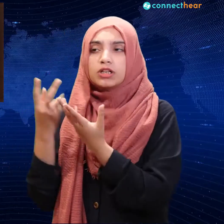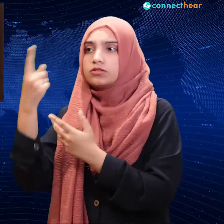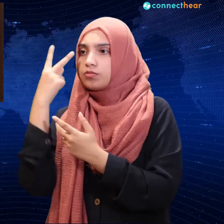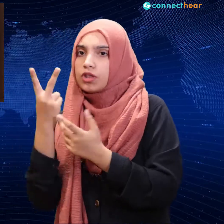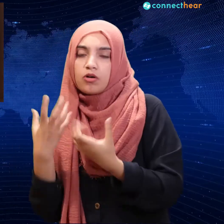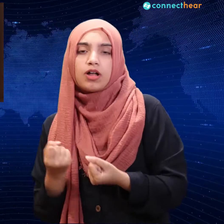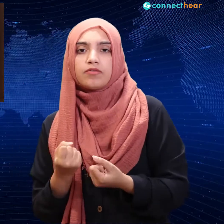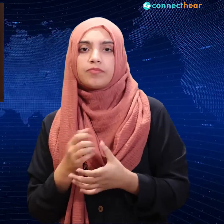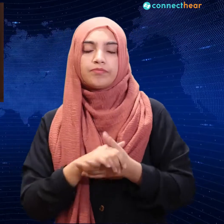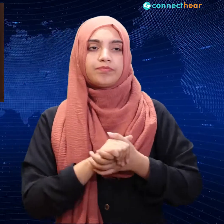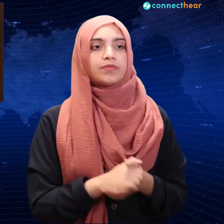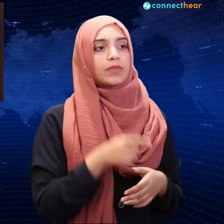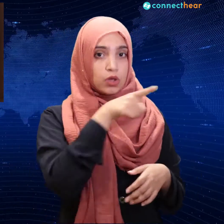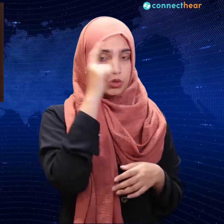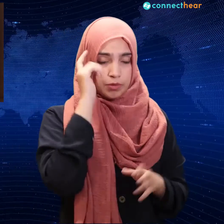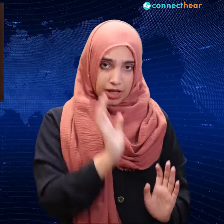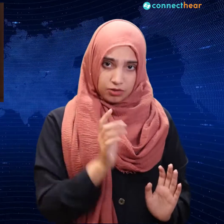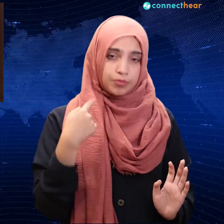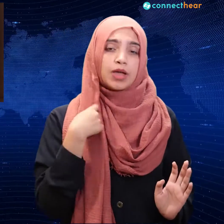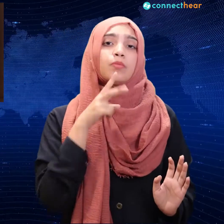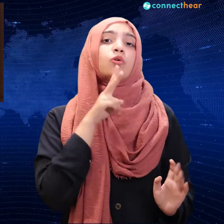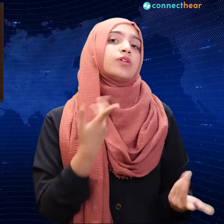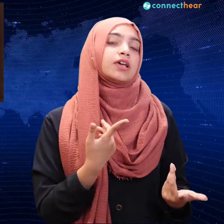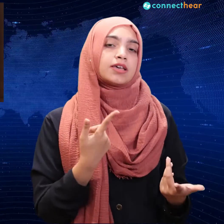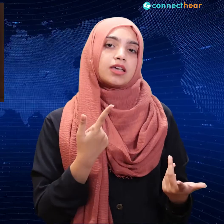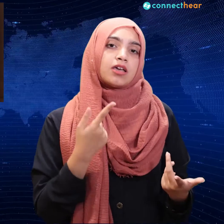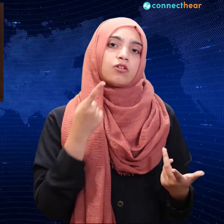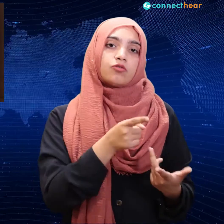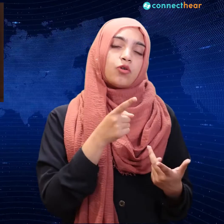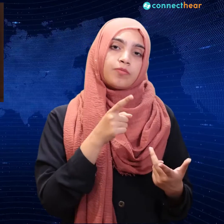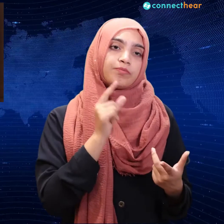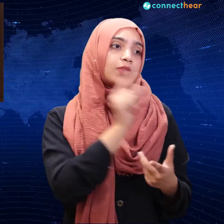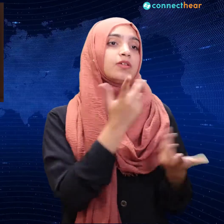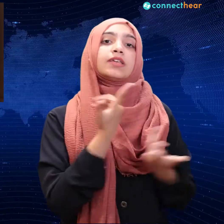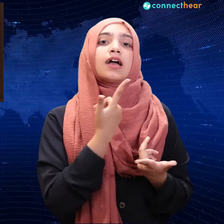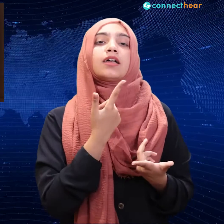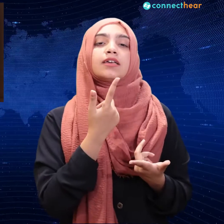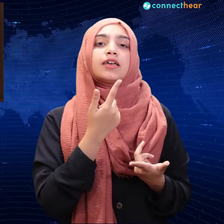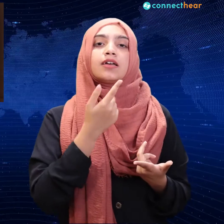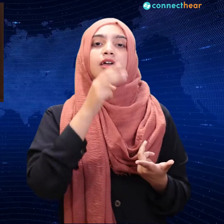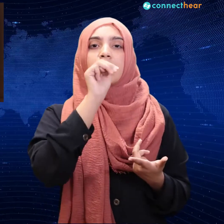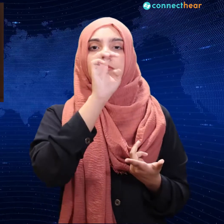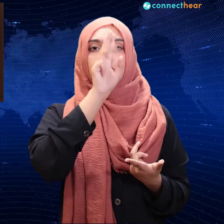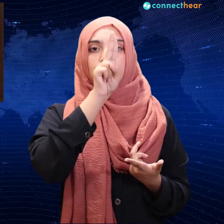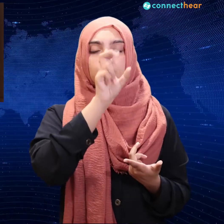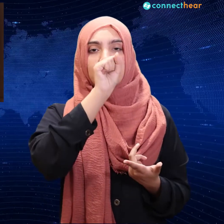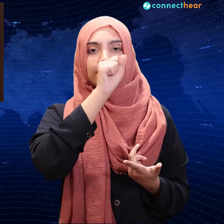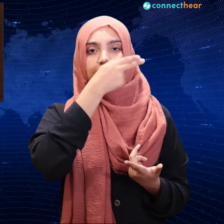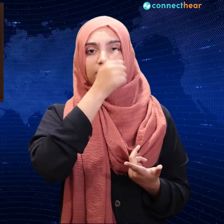I blame First General Musharraf. He should have never taken us into this war.